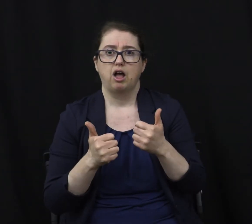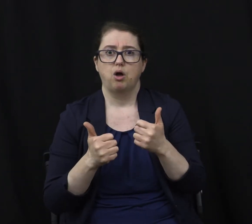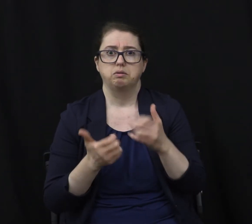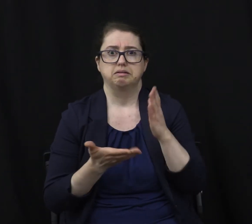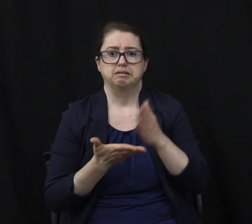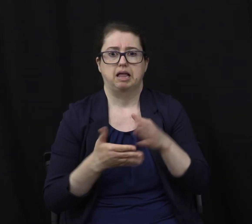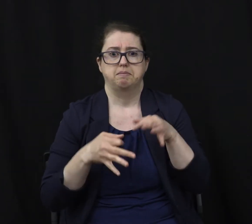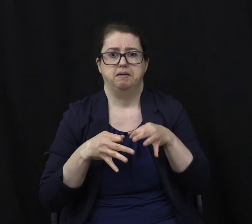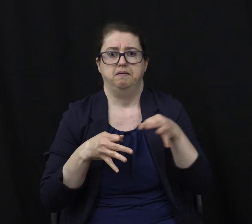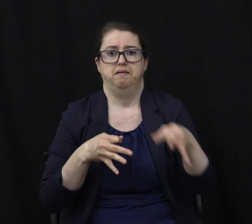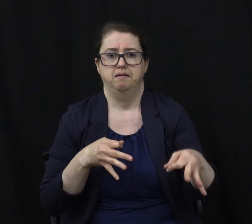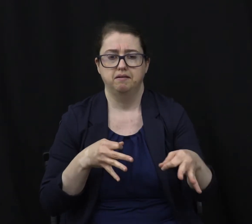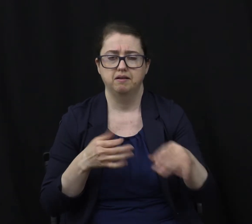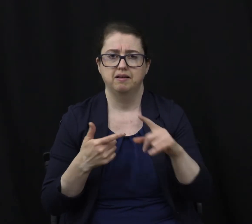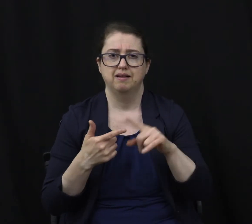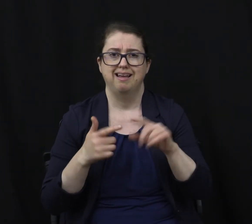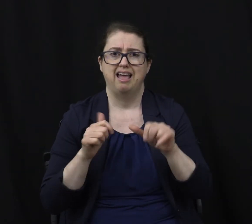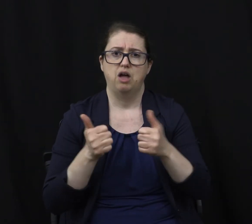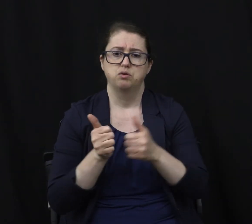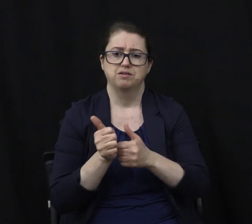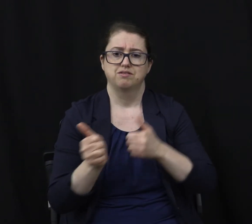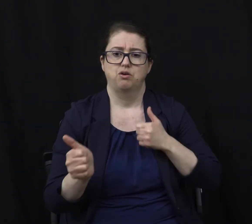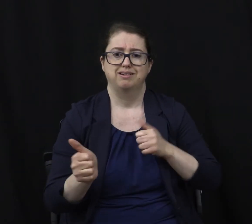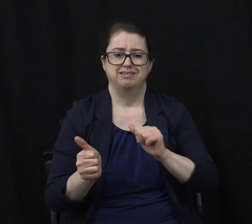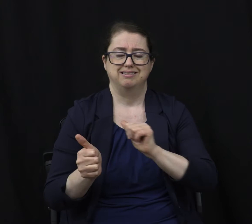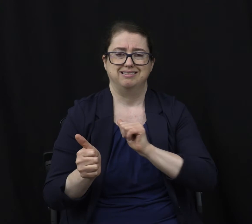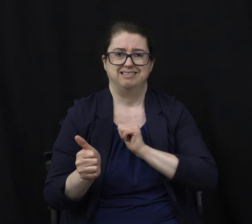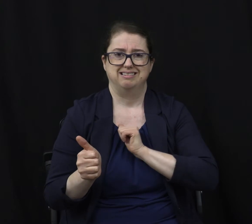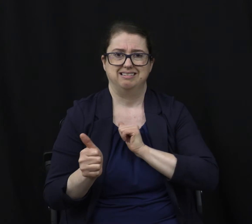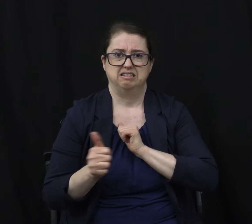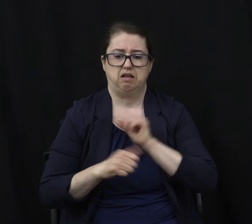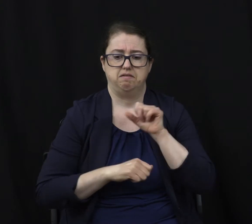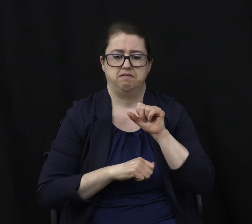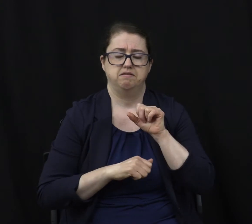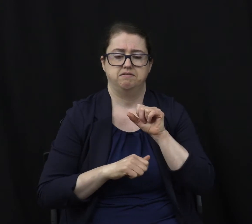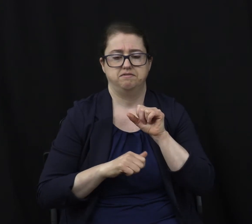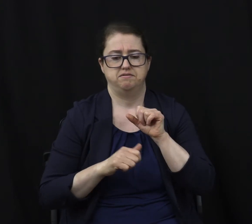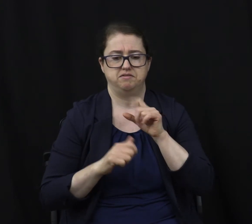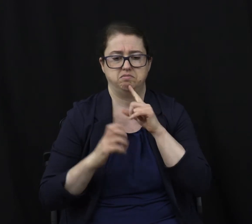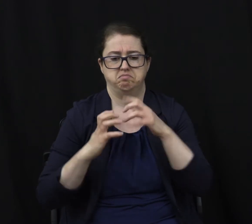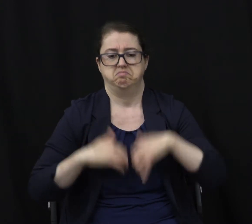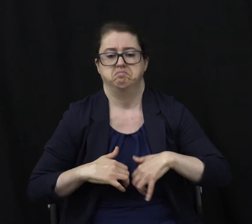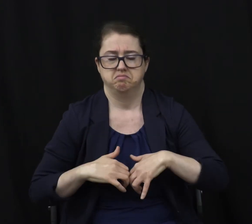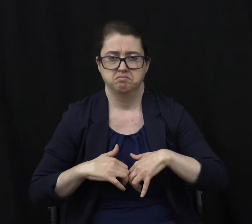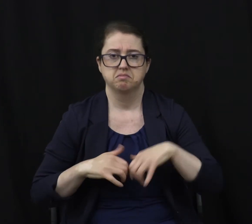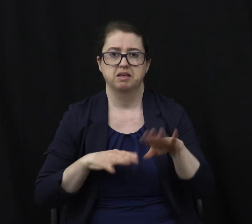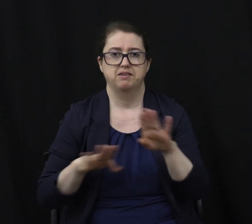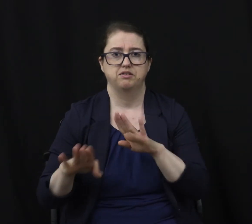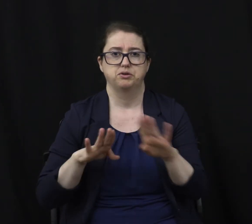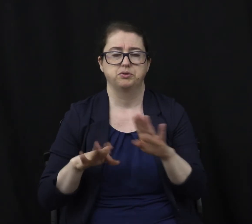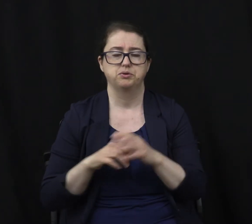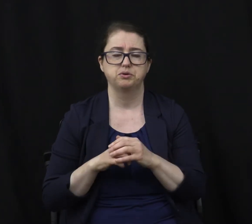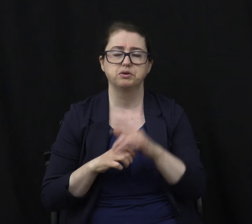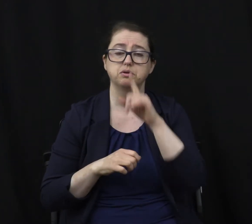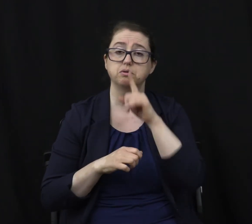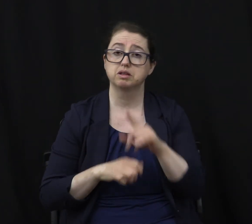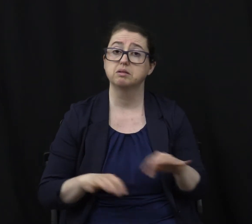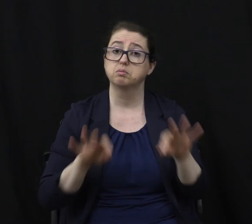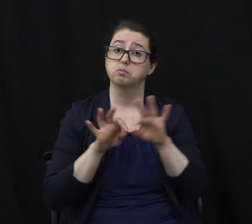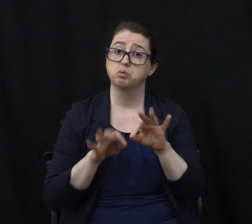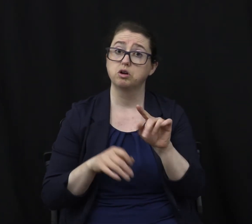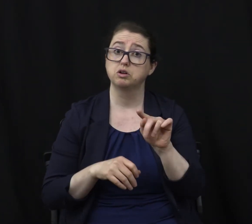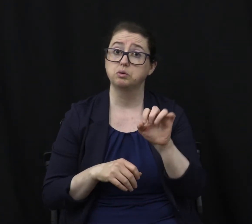avoid self-defeating behaviors. One of the most powerful tools in this life seminar that we